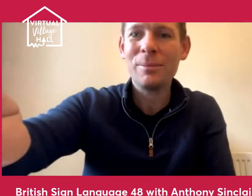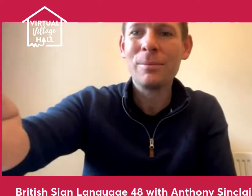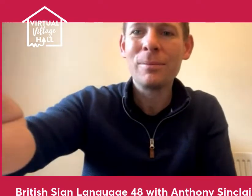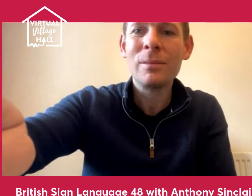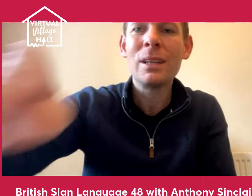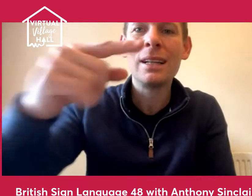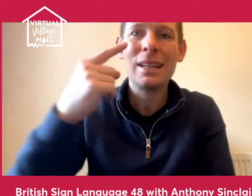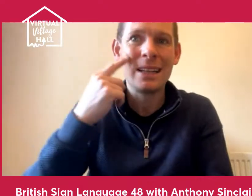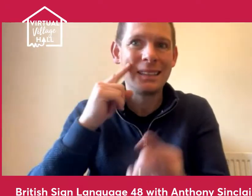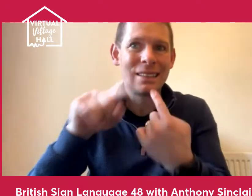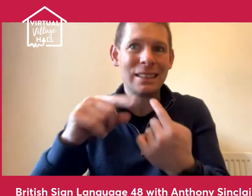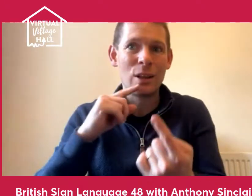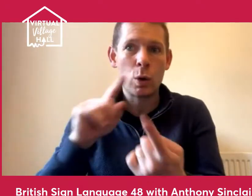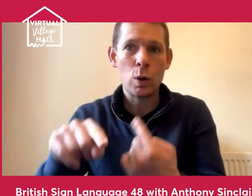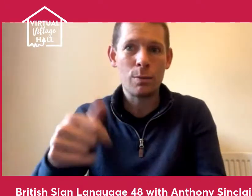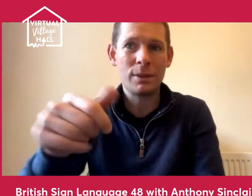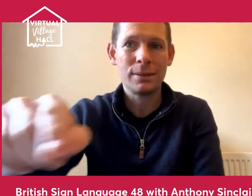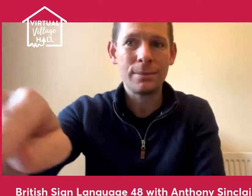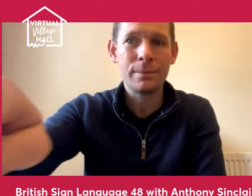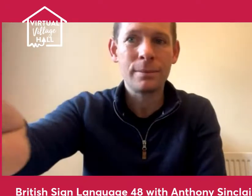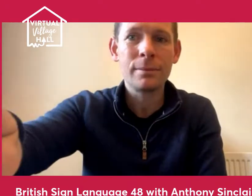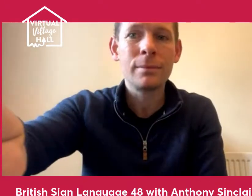Okay. Let me check the comments again.